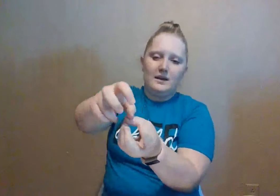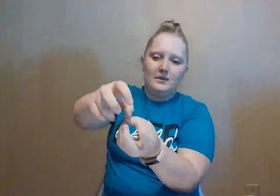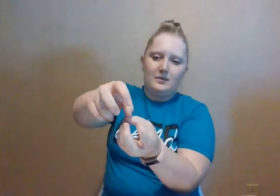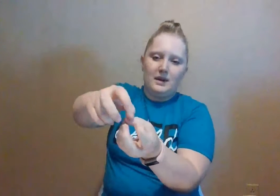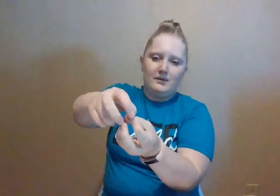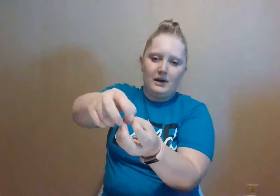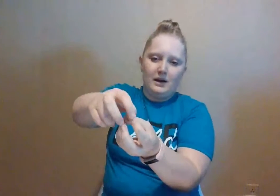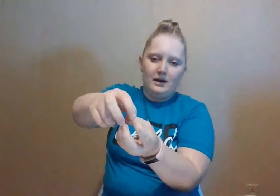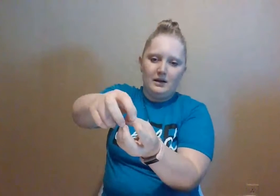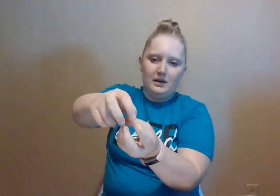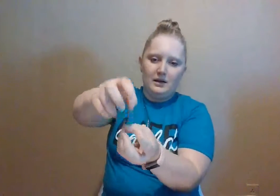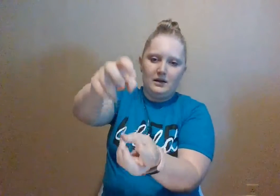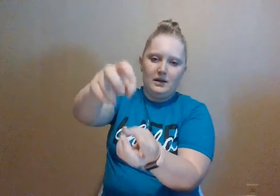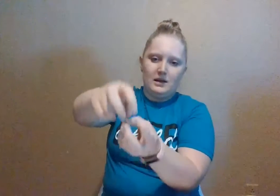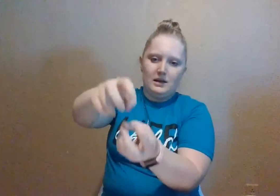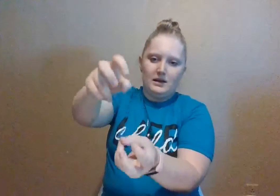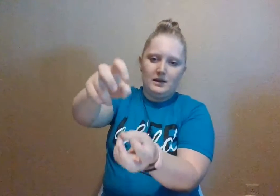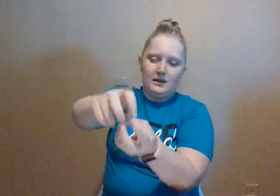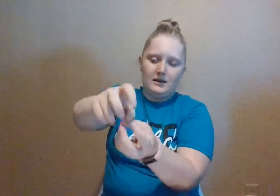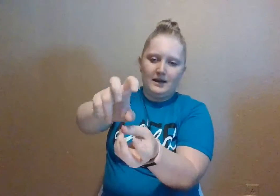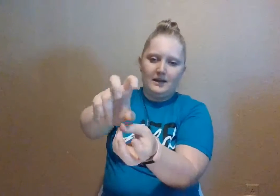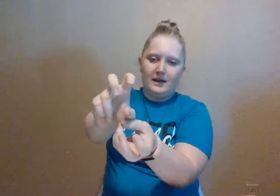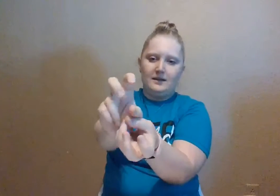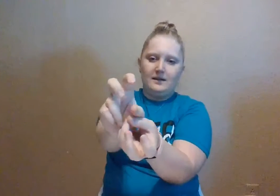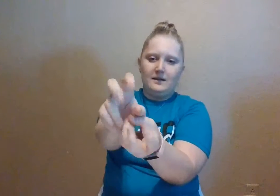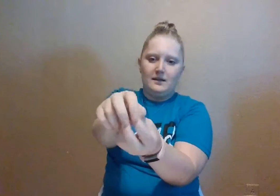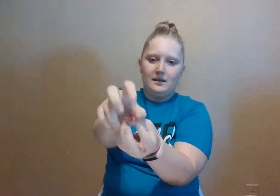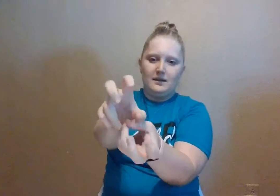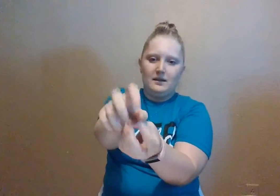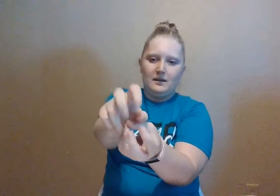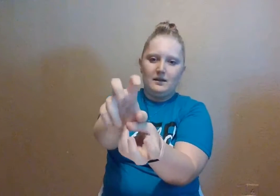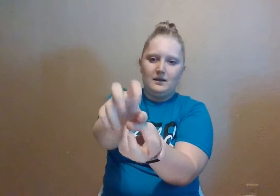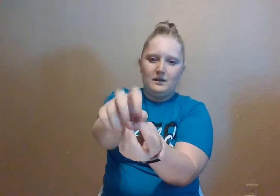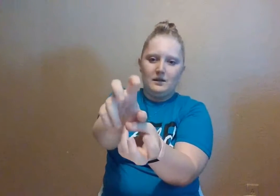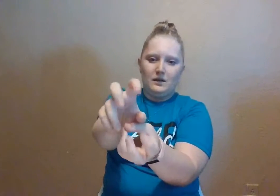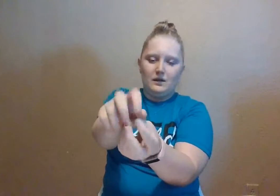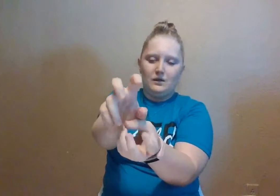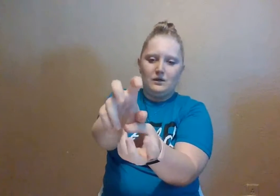for beaver looks like this. So it's